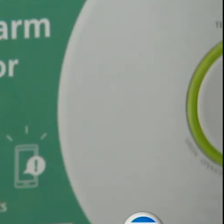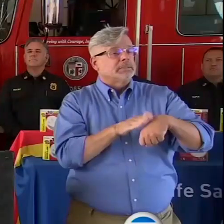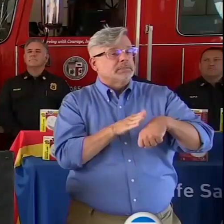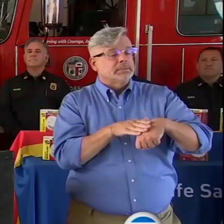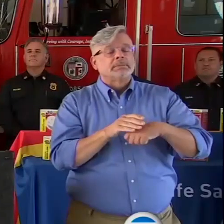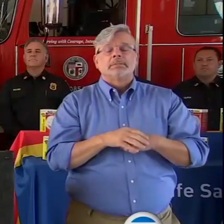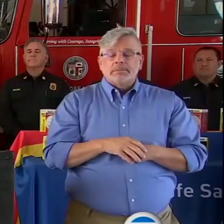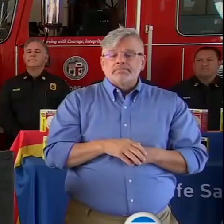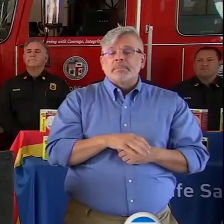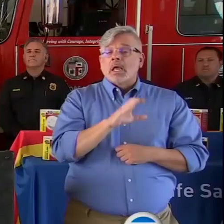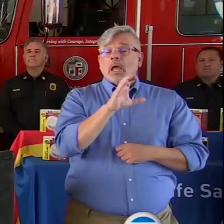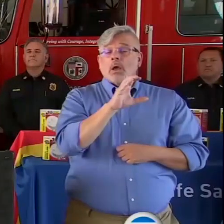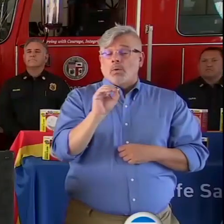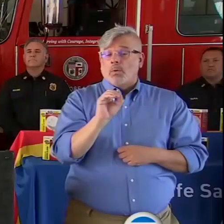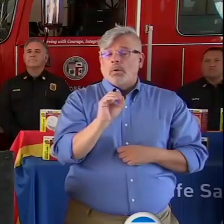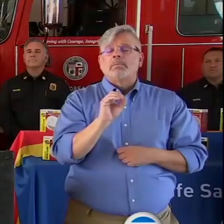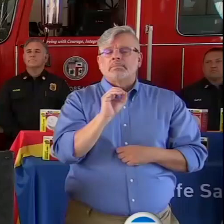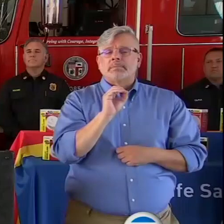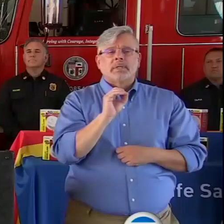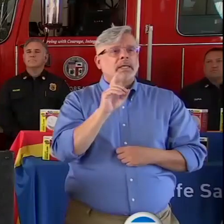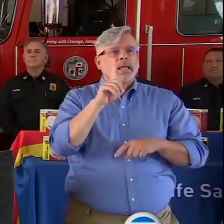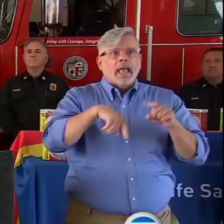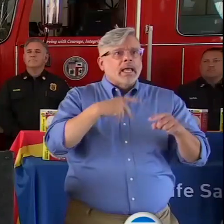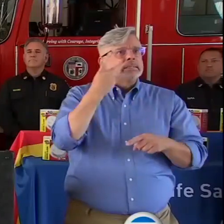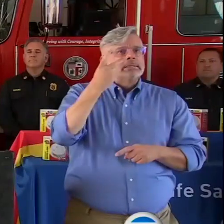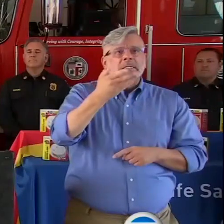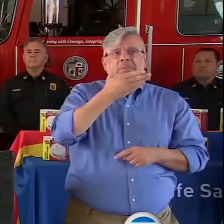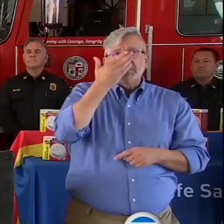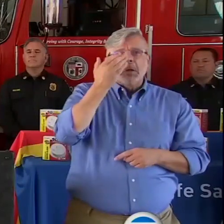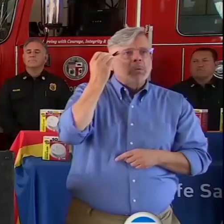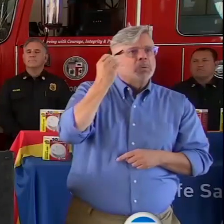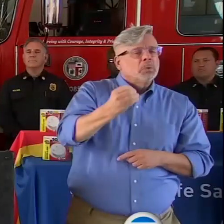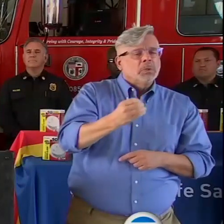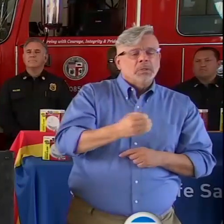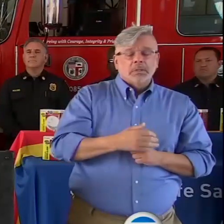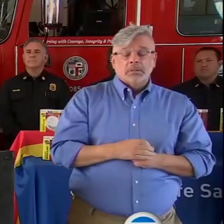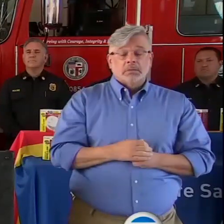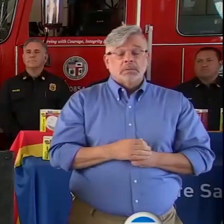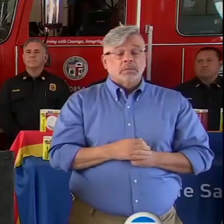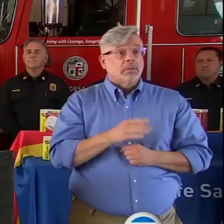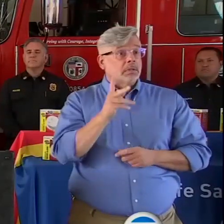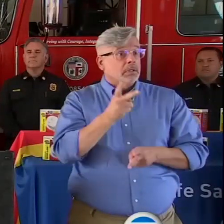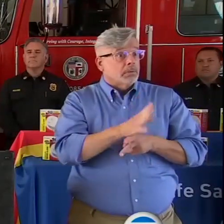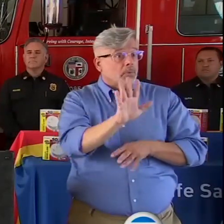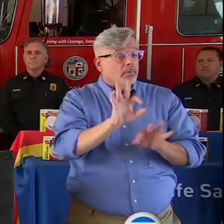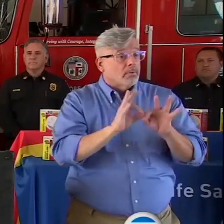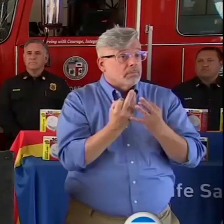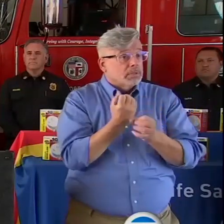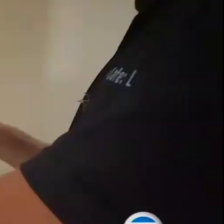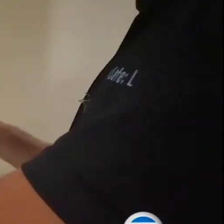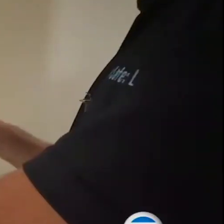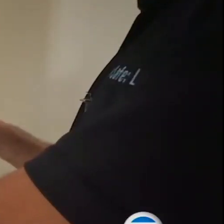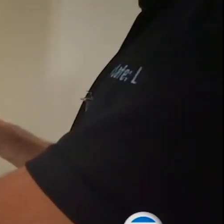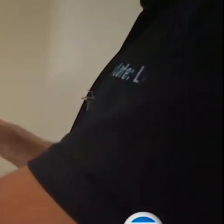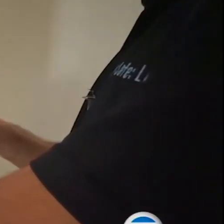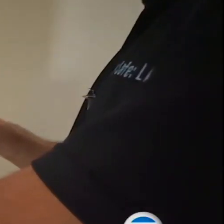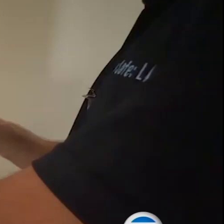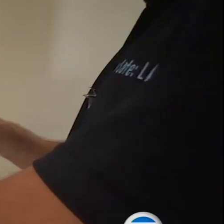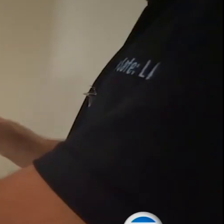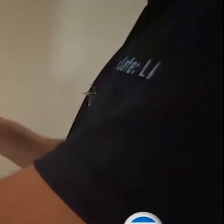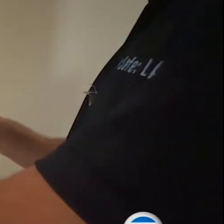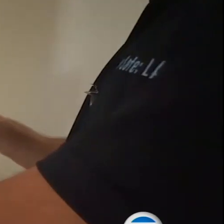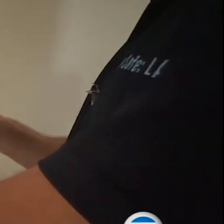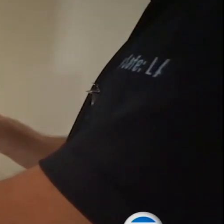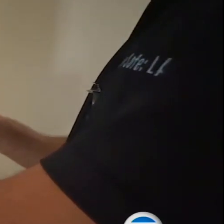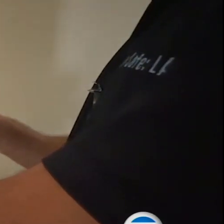installation. Carbon monoxide is an invisible and odorless gas. To keep your family safe, you need at least one